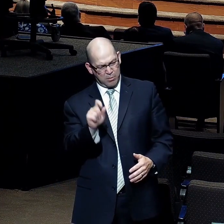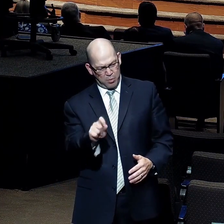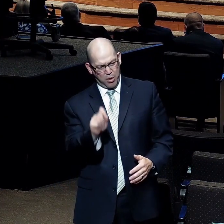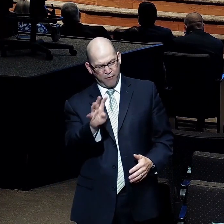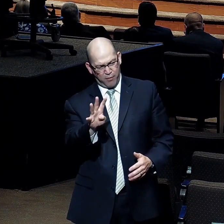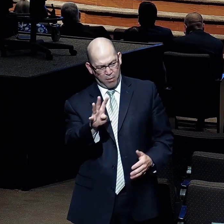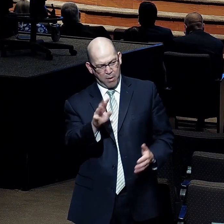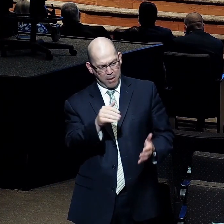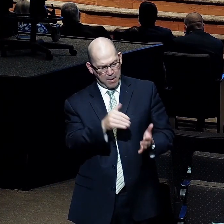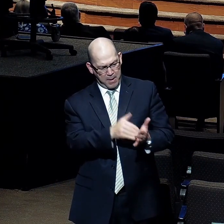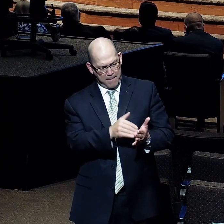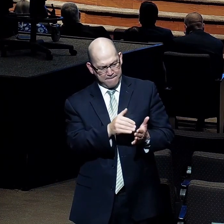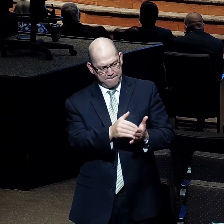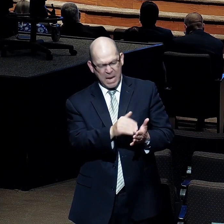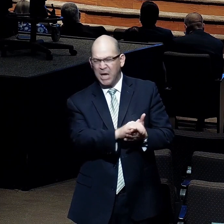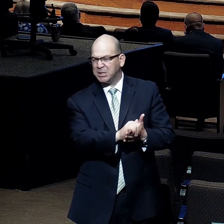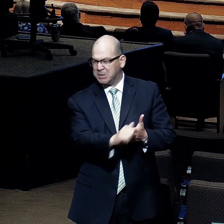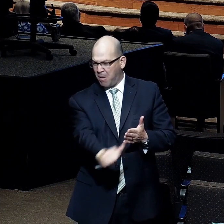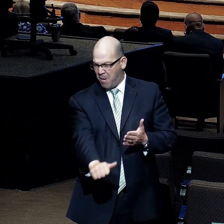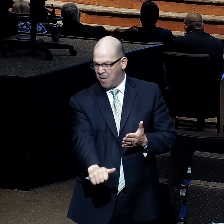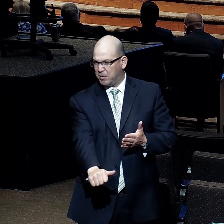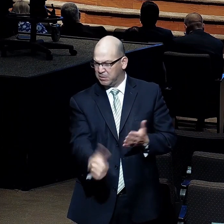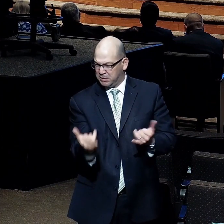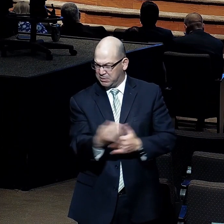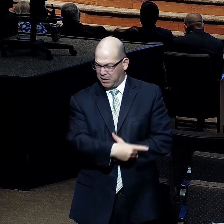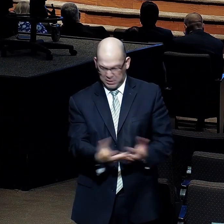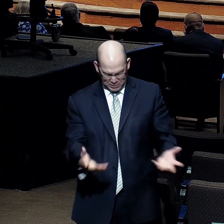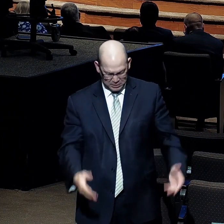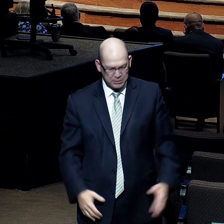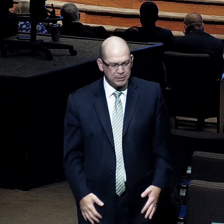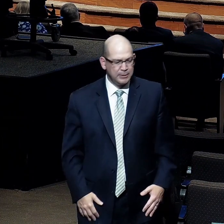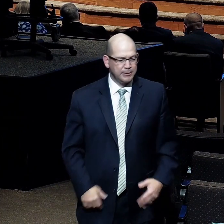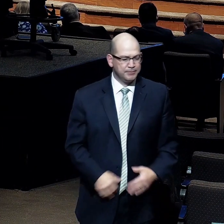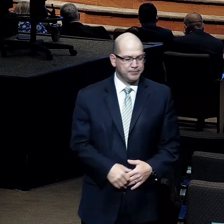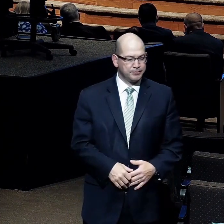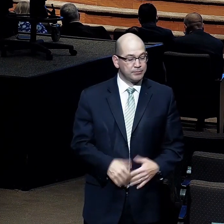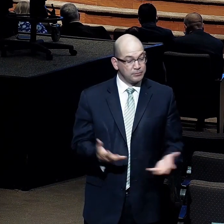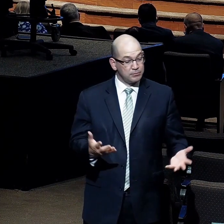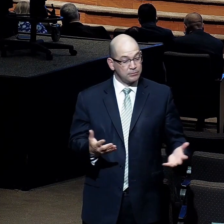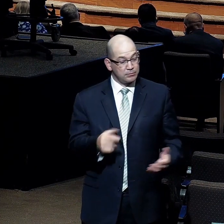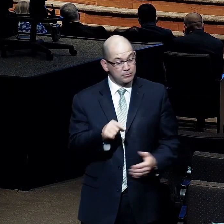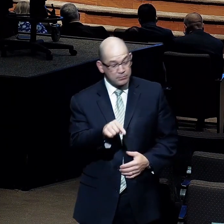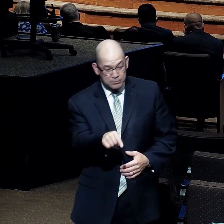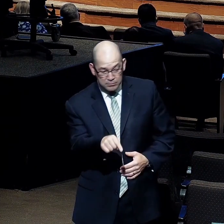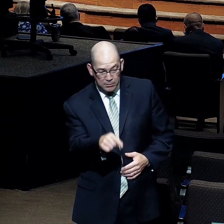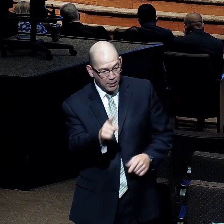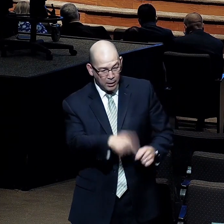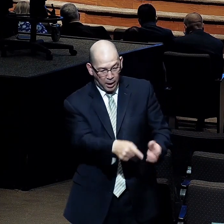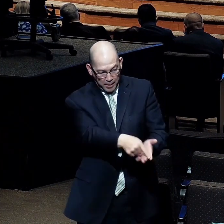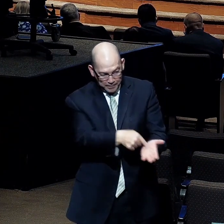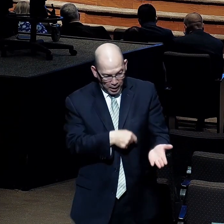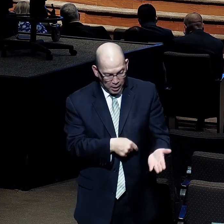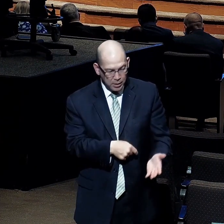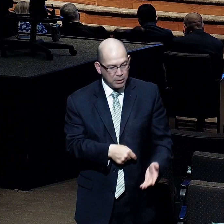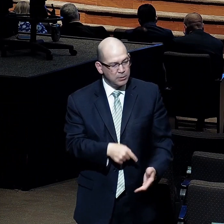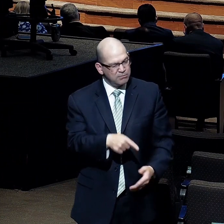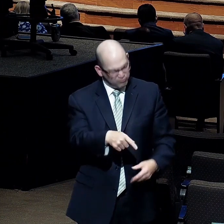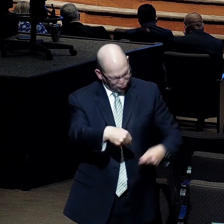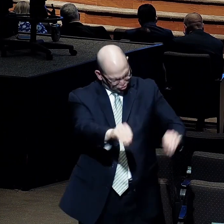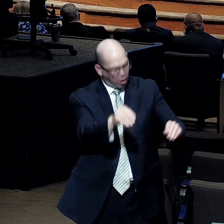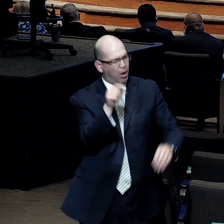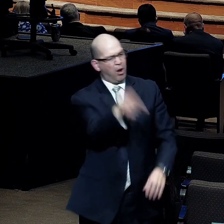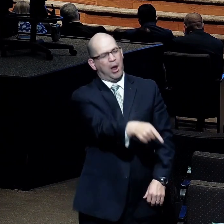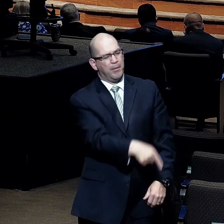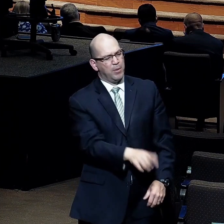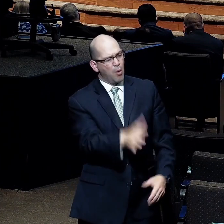$3.48 billion. That is how much this man owed. Verse 25, "But for as much as he had not to pay, his Lord commanded him to be sold, and his wife and children